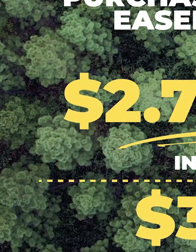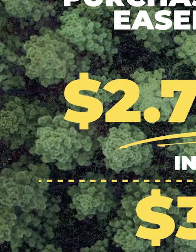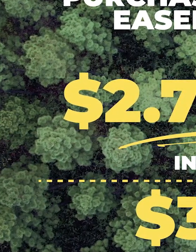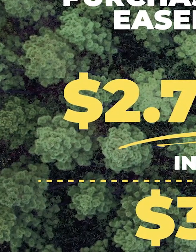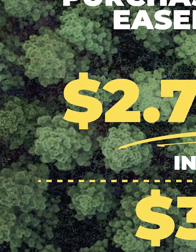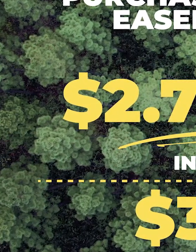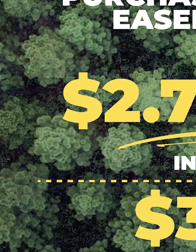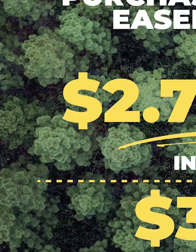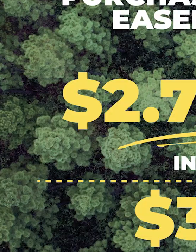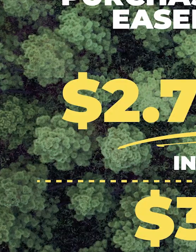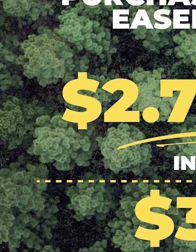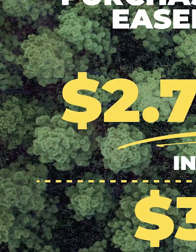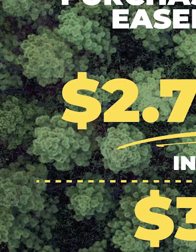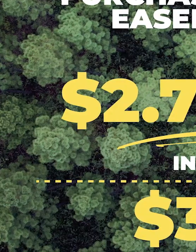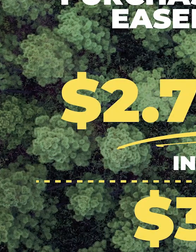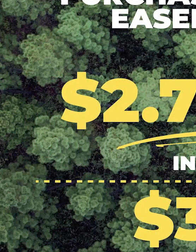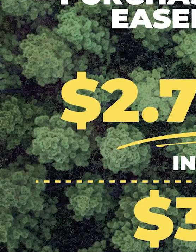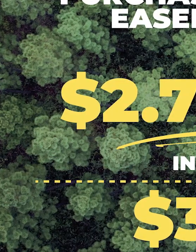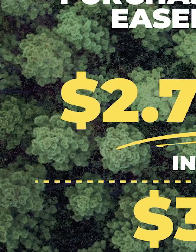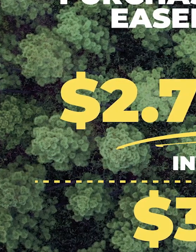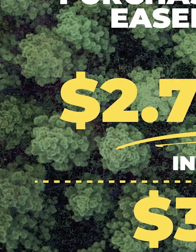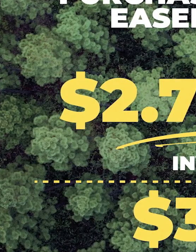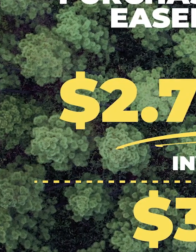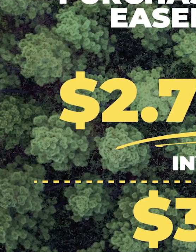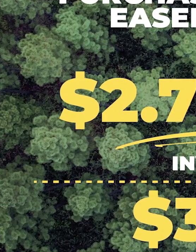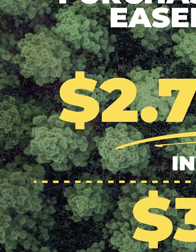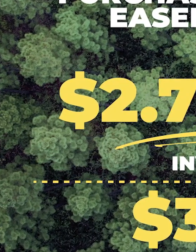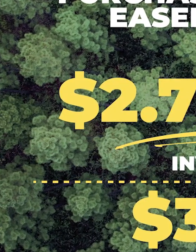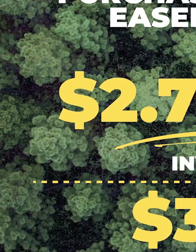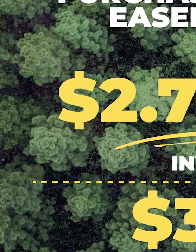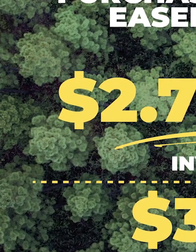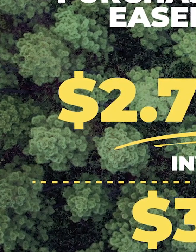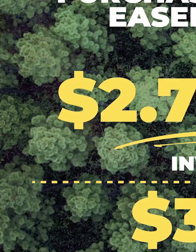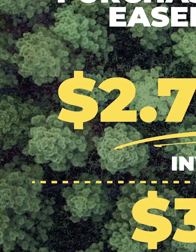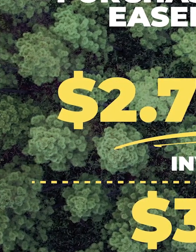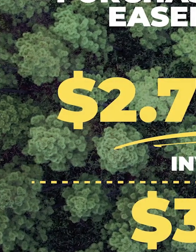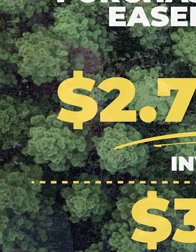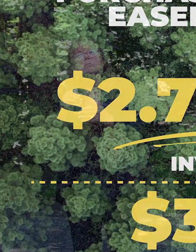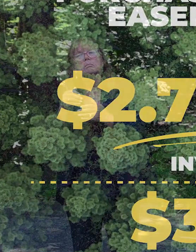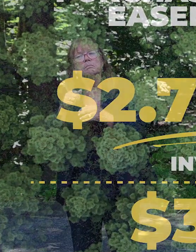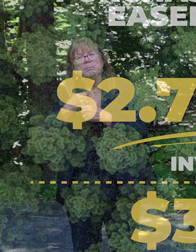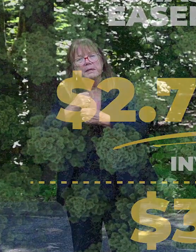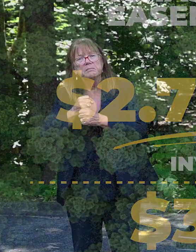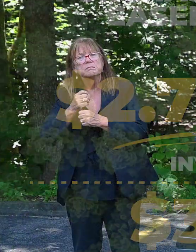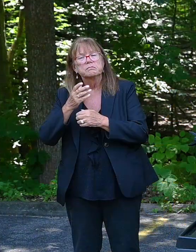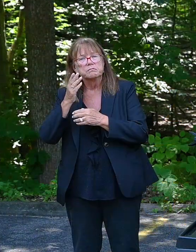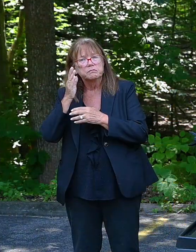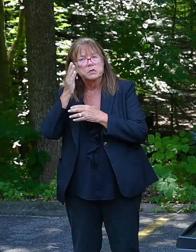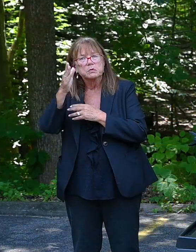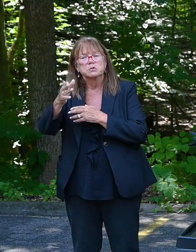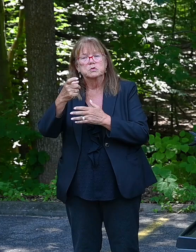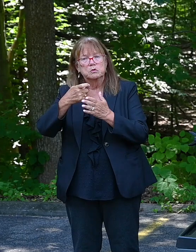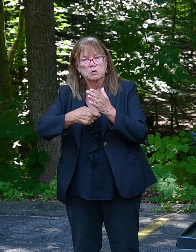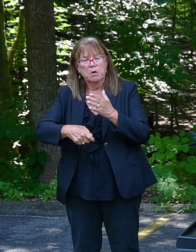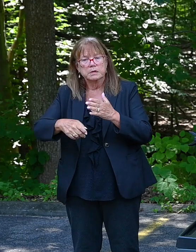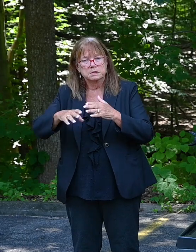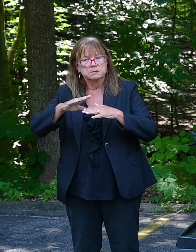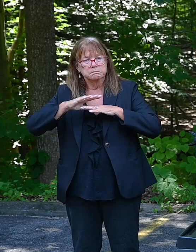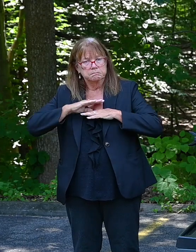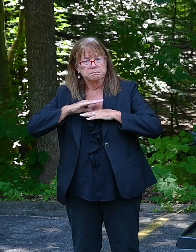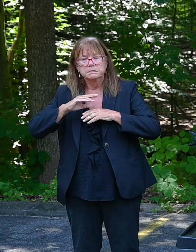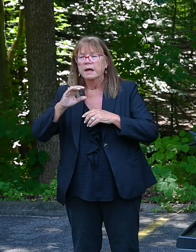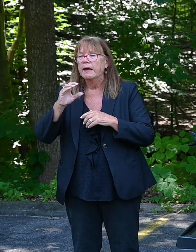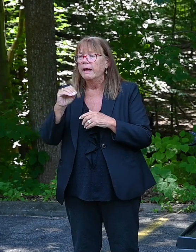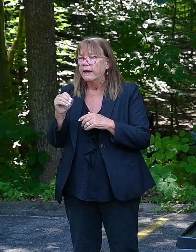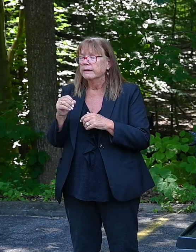$326,000 investment will help the club underwrite future program costs and ensure the financial sustainability of this